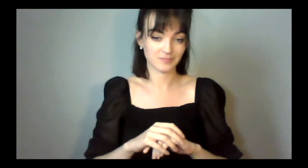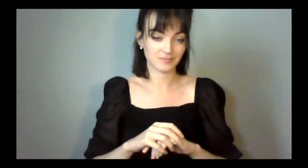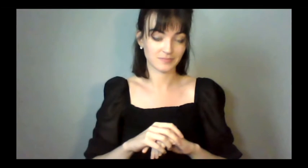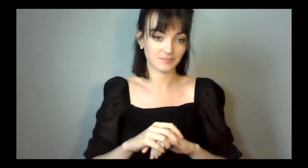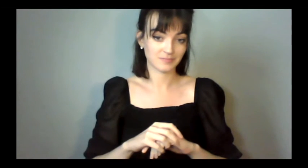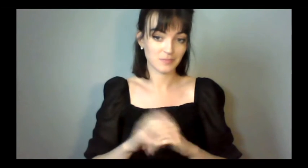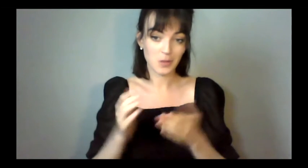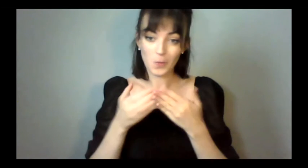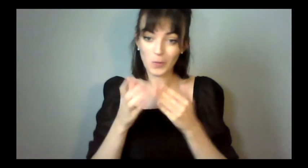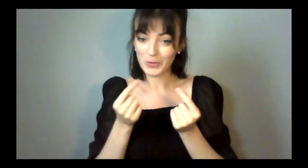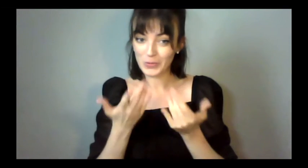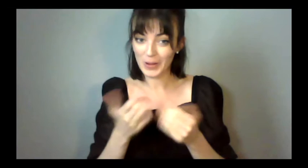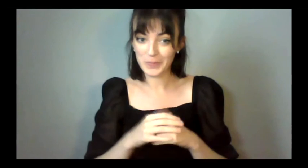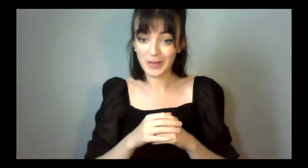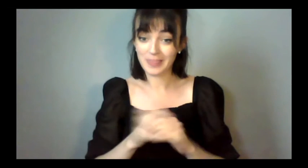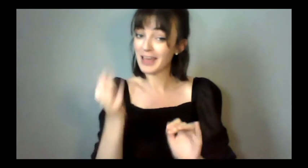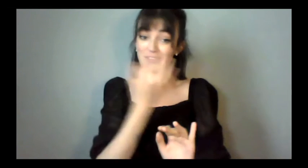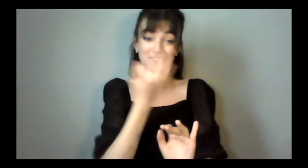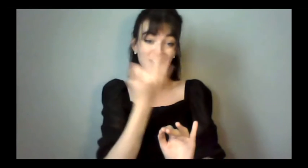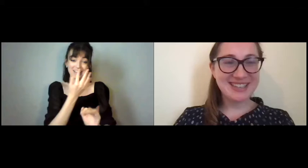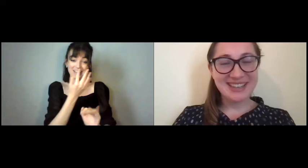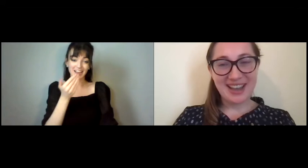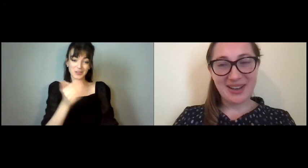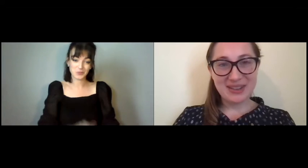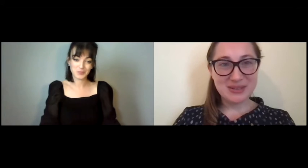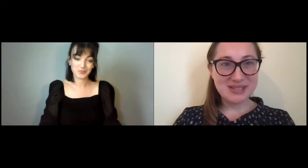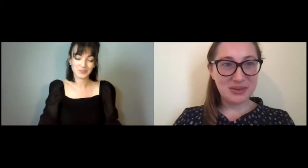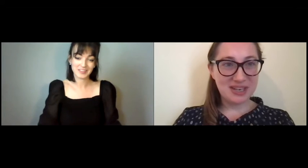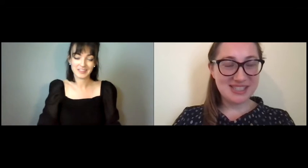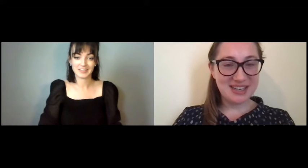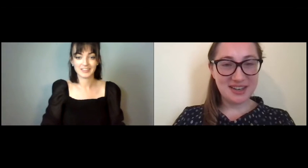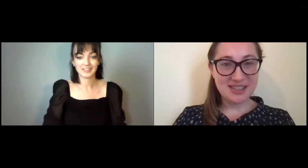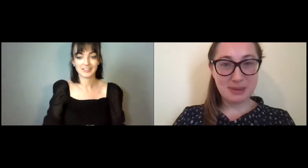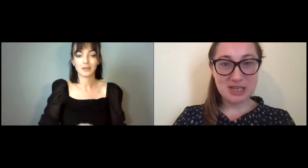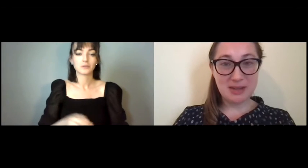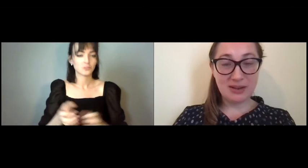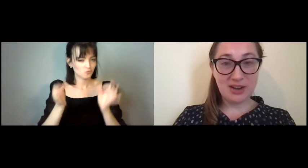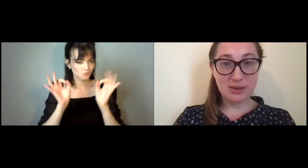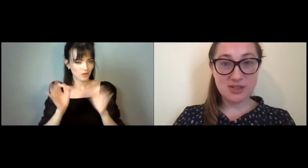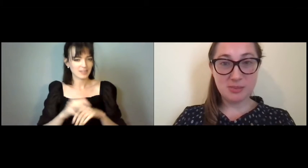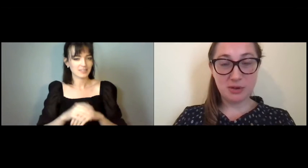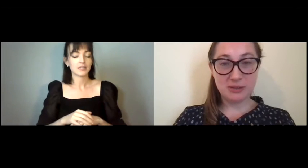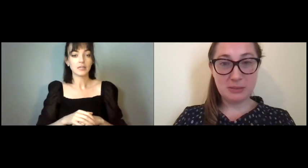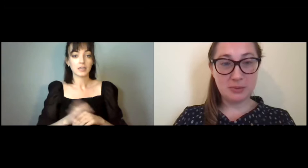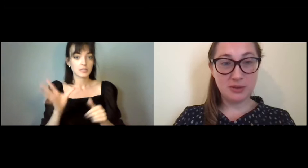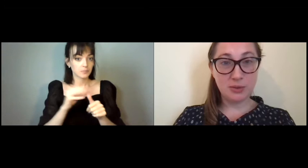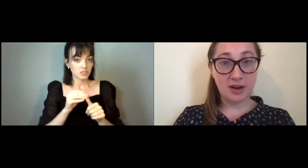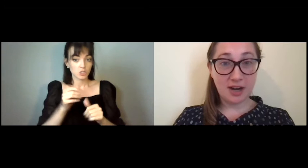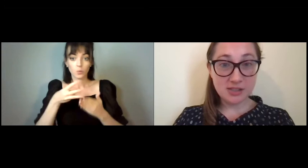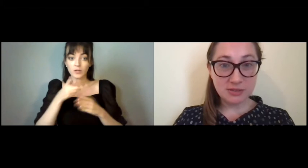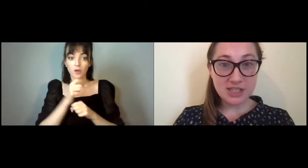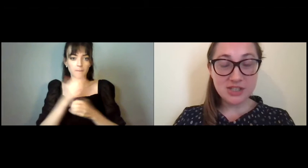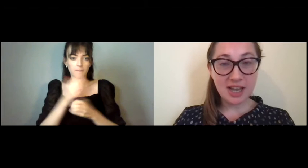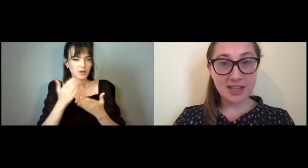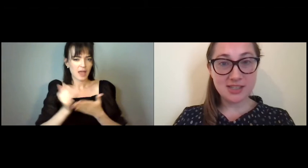What should I do now? That's fine. Thank you very much. That was great to hear, especially about how to support people who are